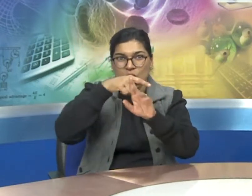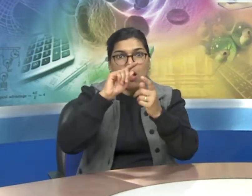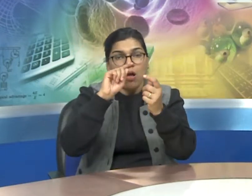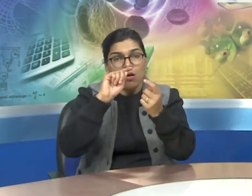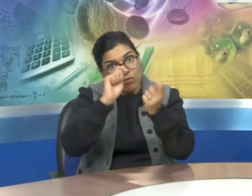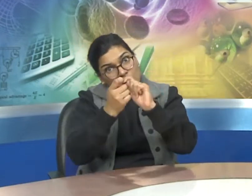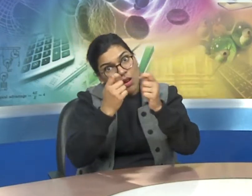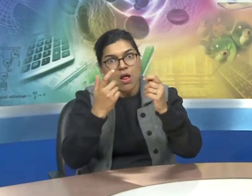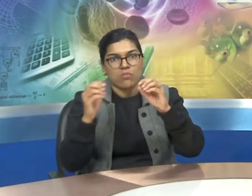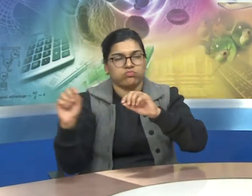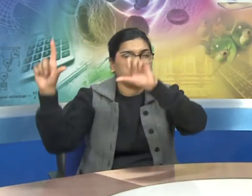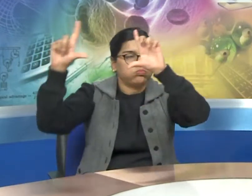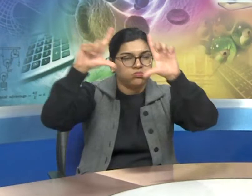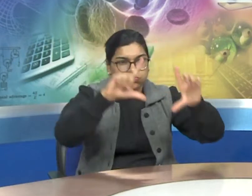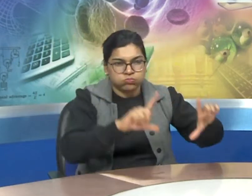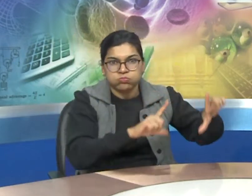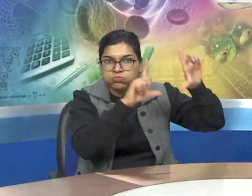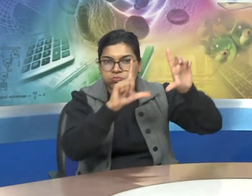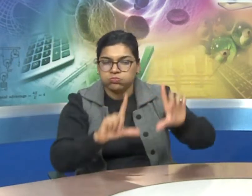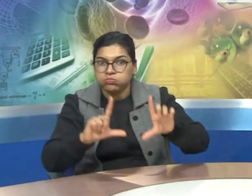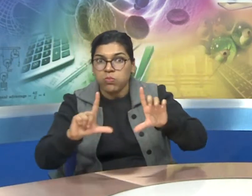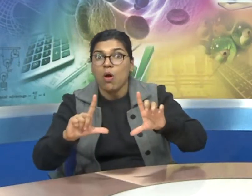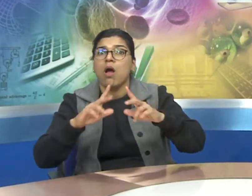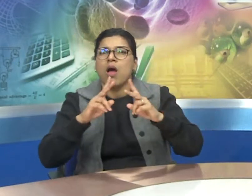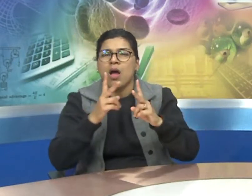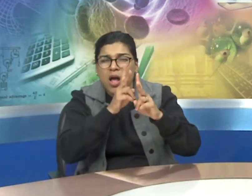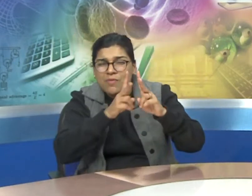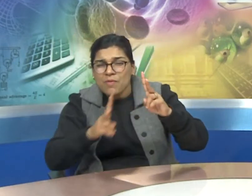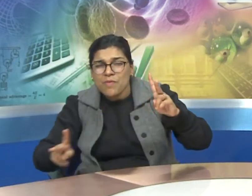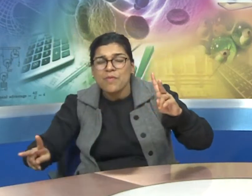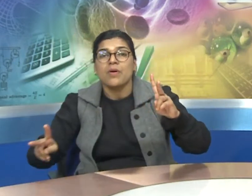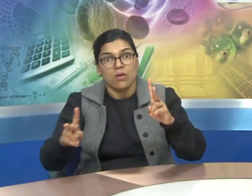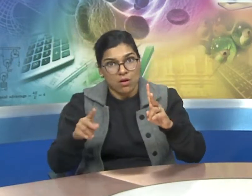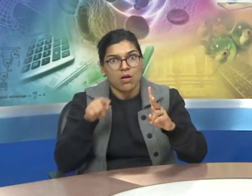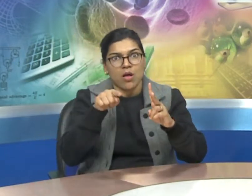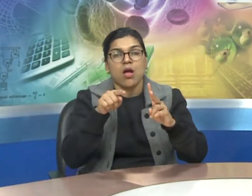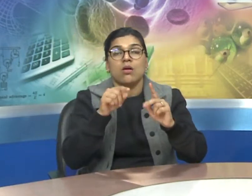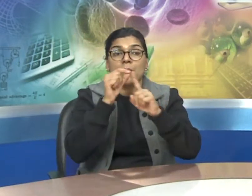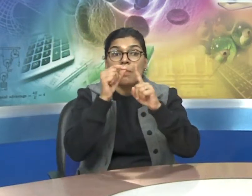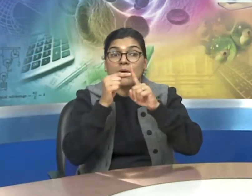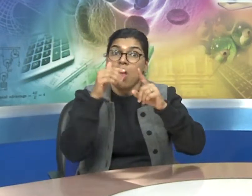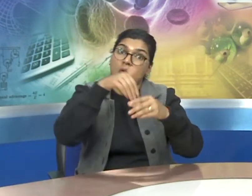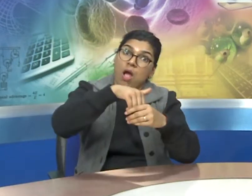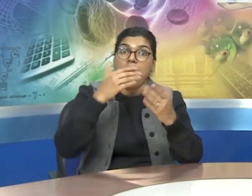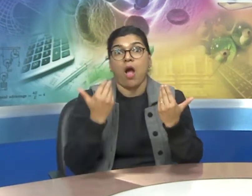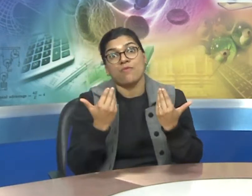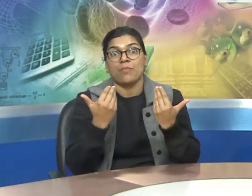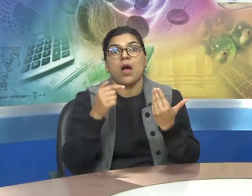It can be put in the background or in the front. In both ways, it can be